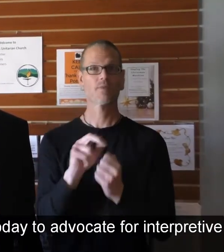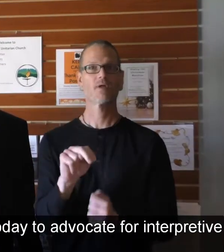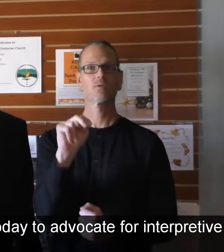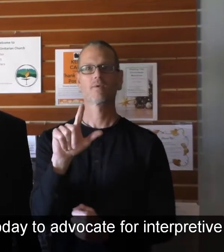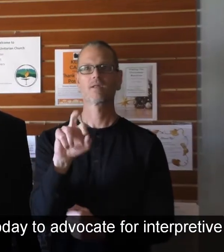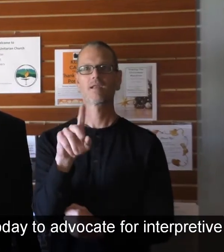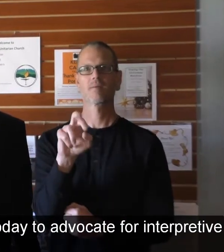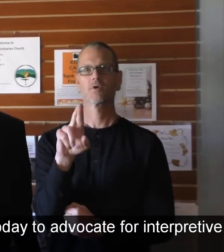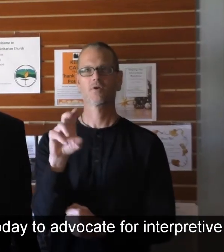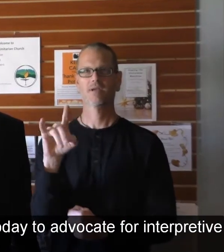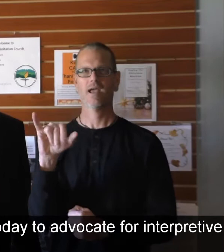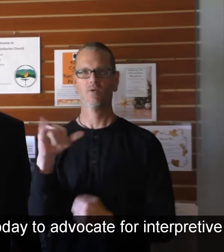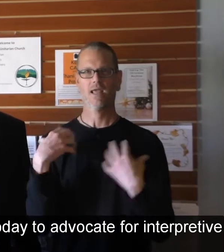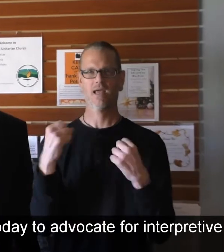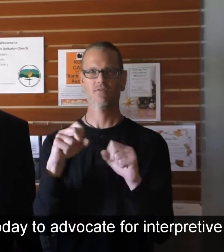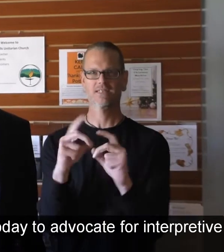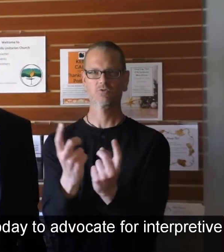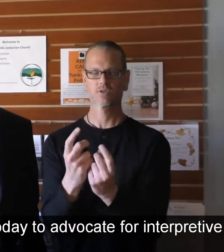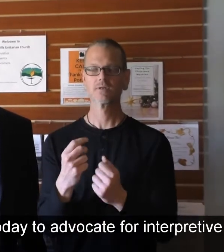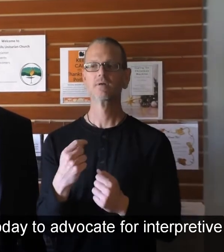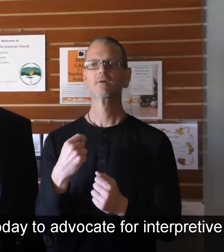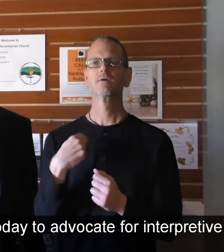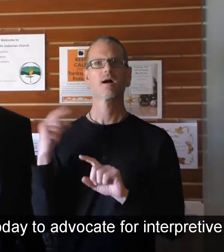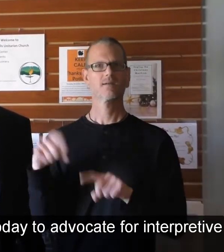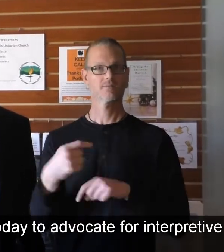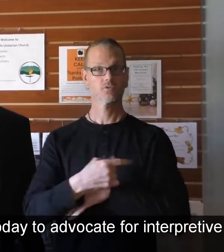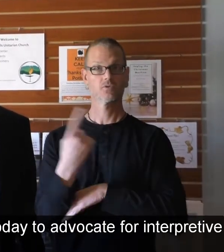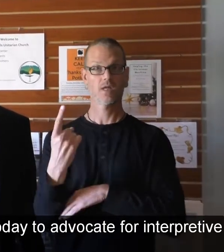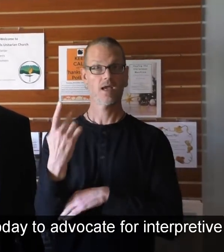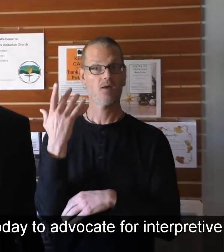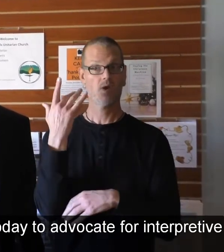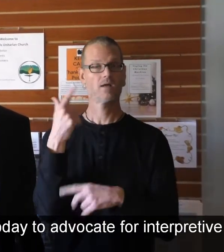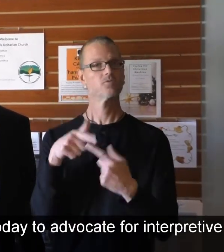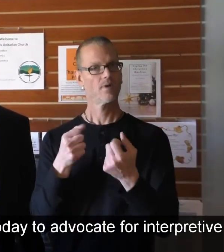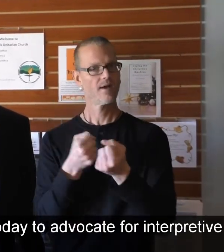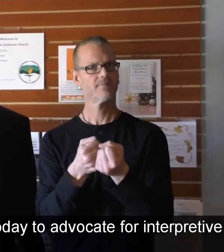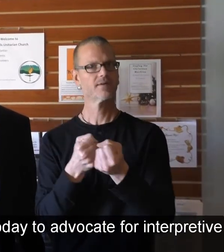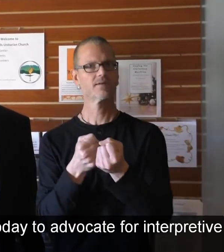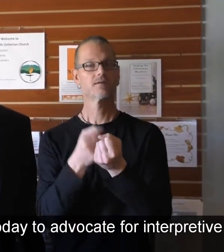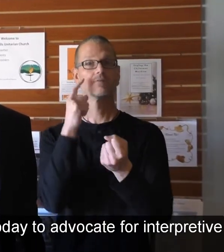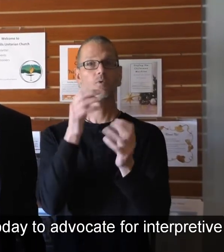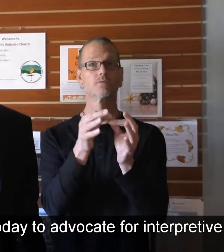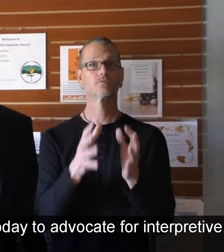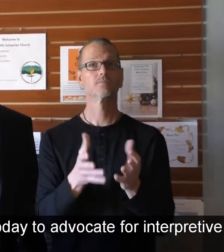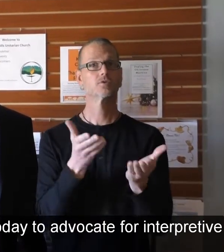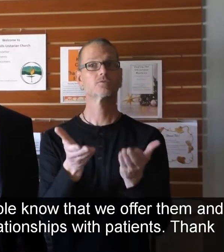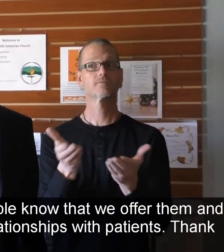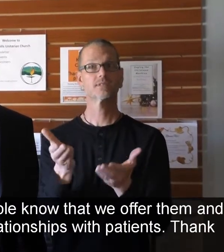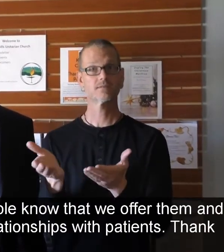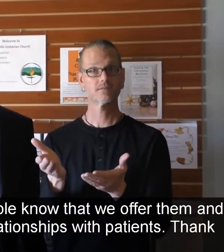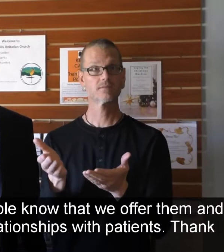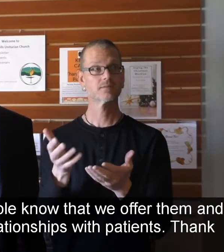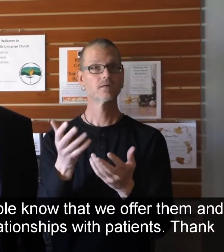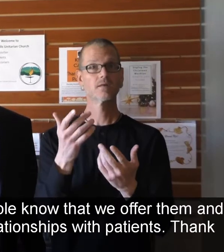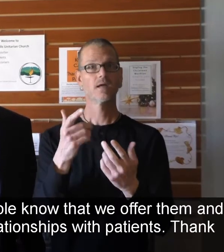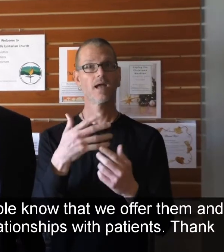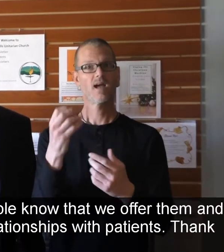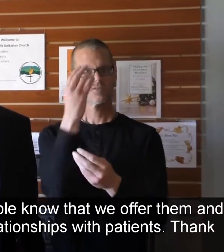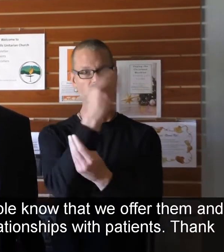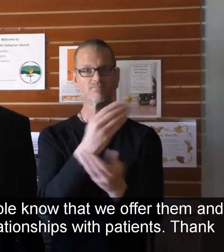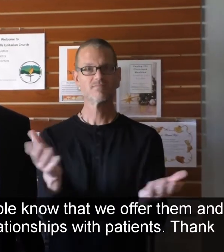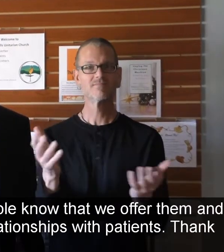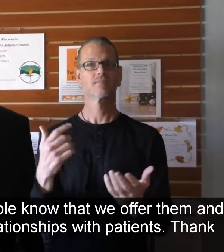District. I came here today to advocate for interpretive services and to let people know that